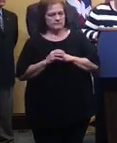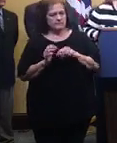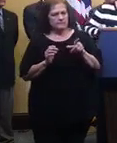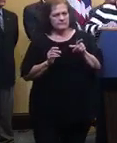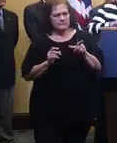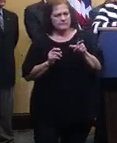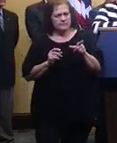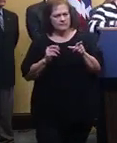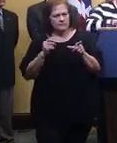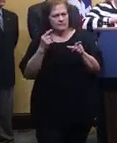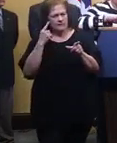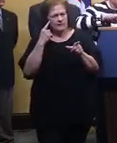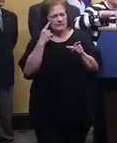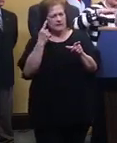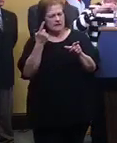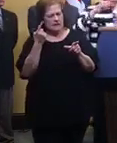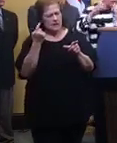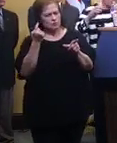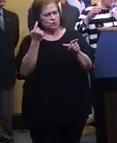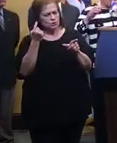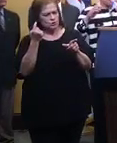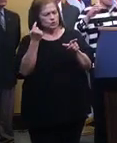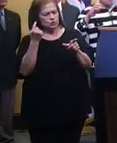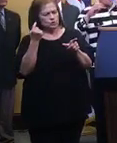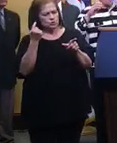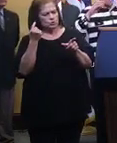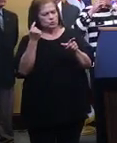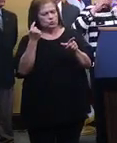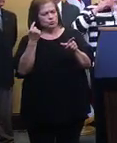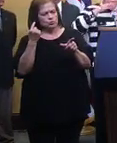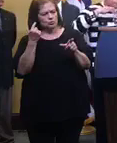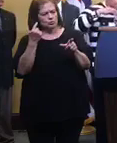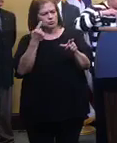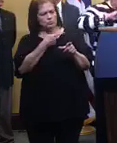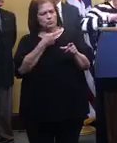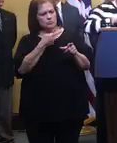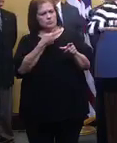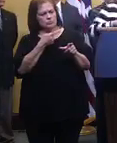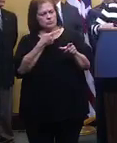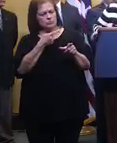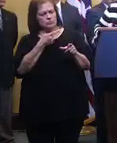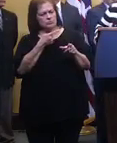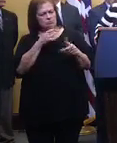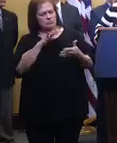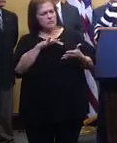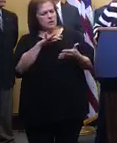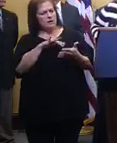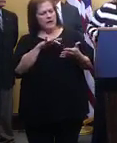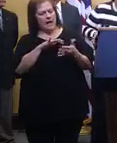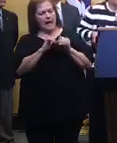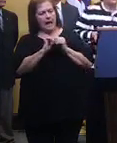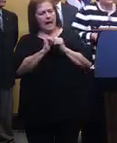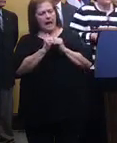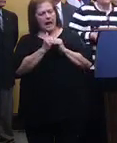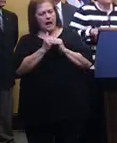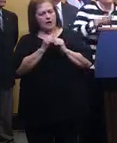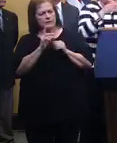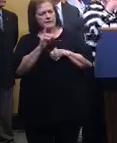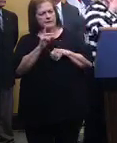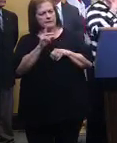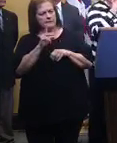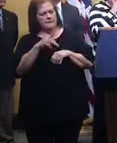Yeah, so I think it was like about a year ago, there was a big study about maybe looking into different ways to make